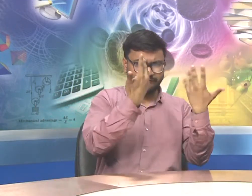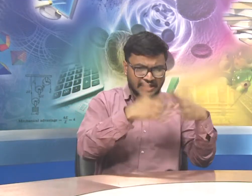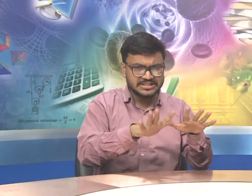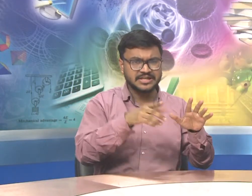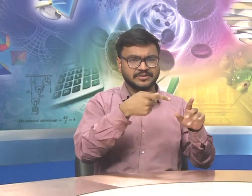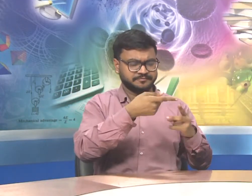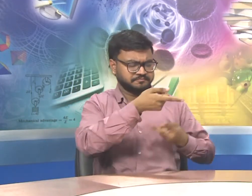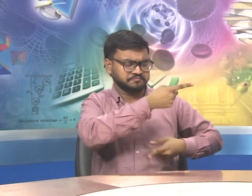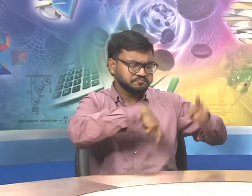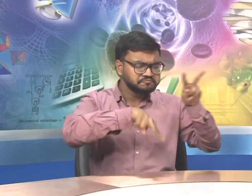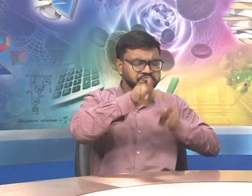Constitution.